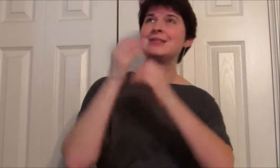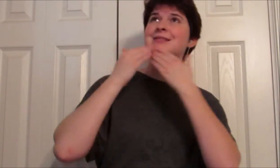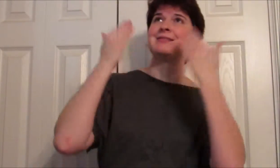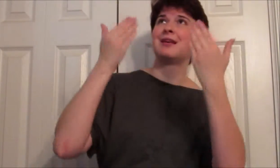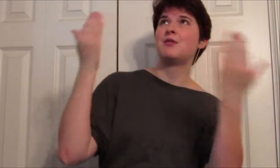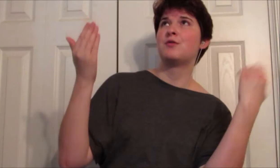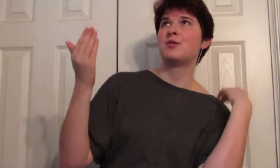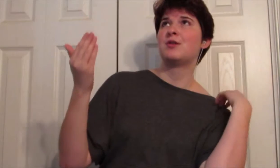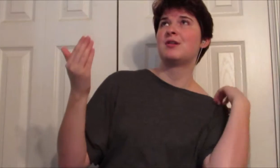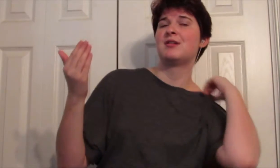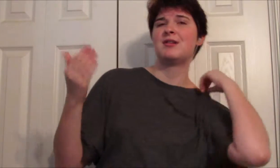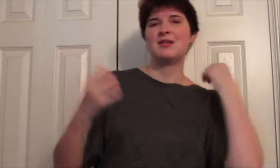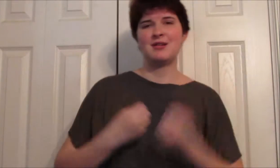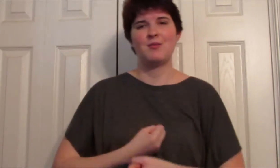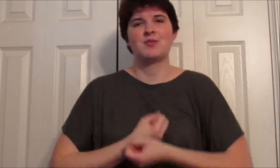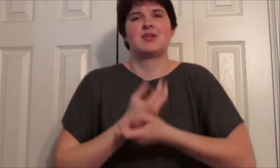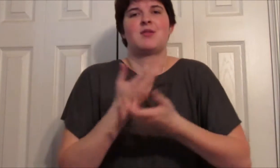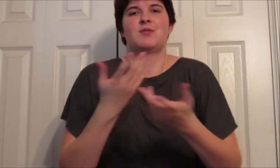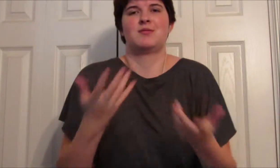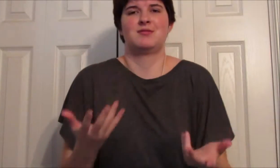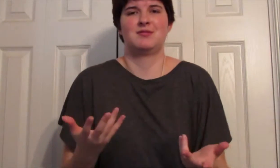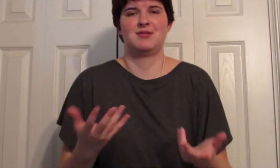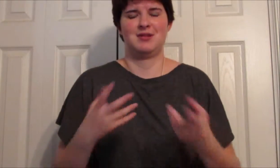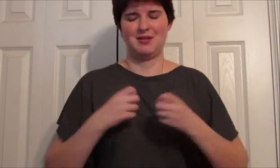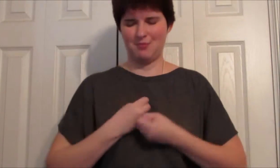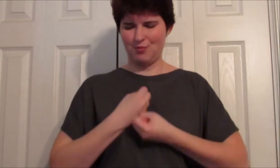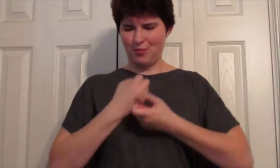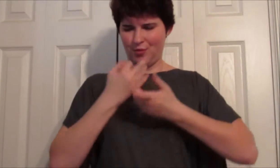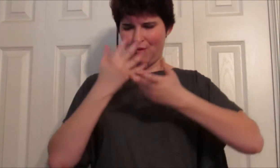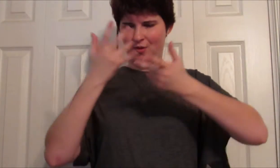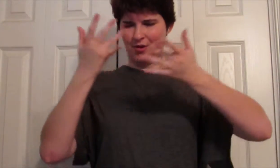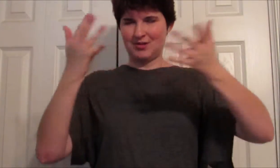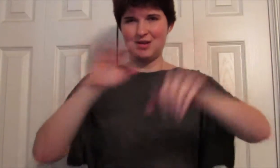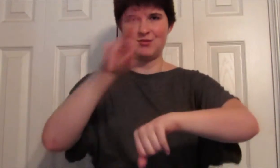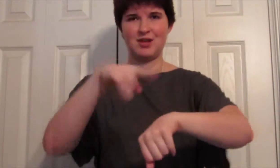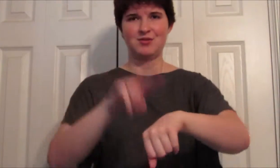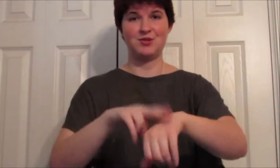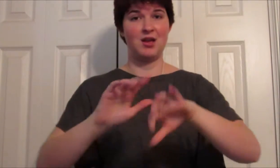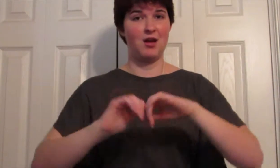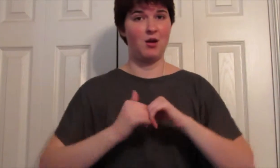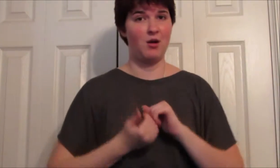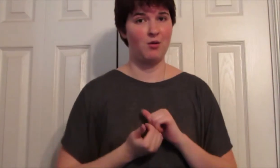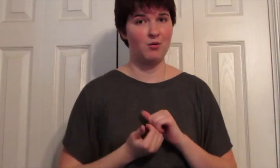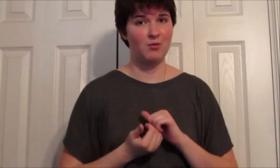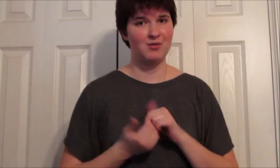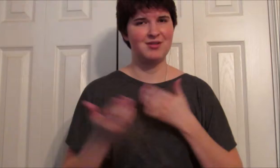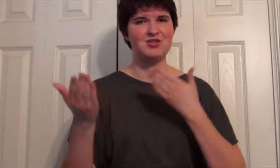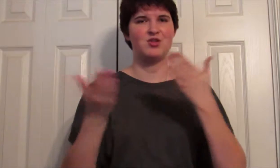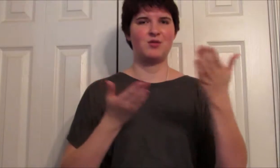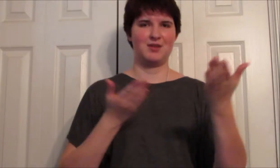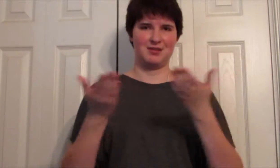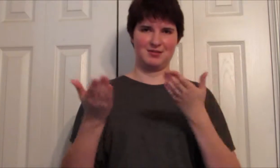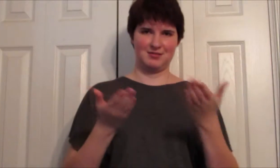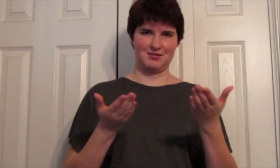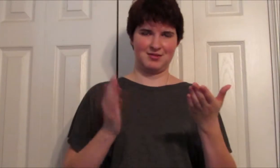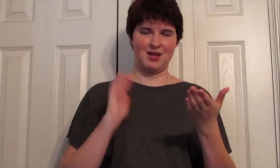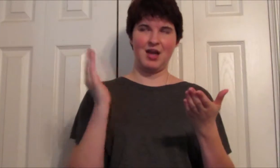to God, it comes out of us. It pours out of us. How? By serving.